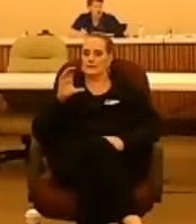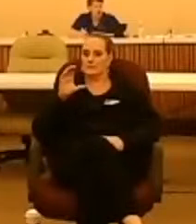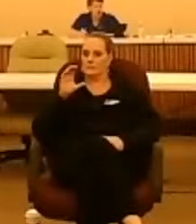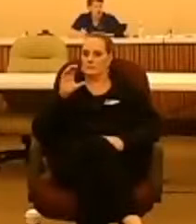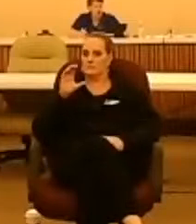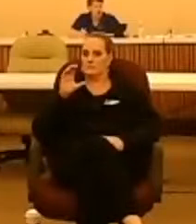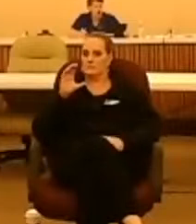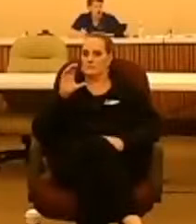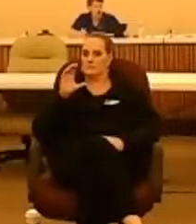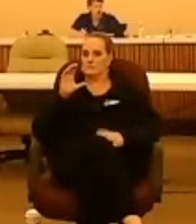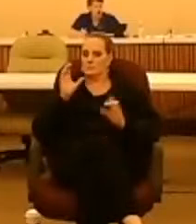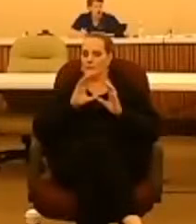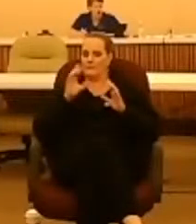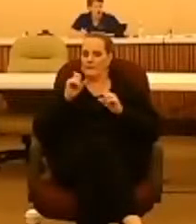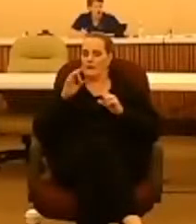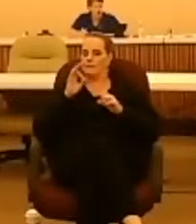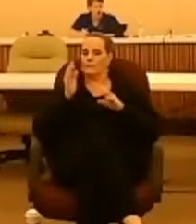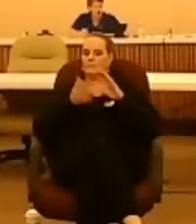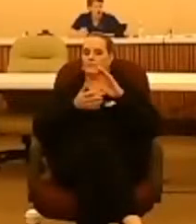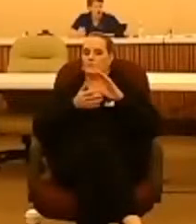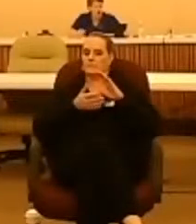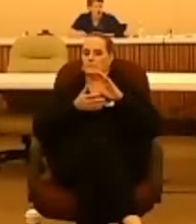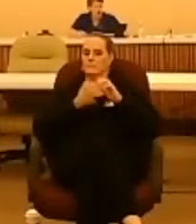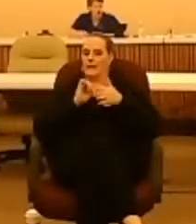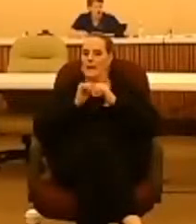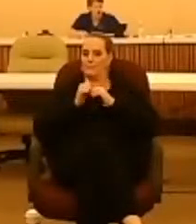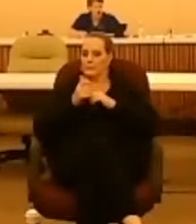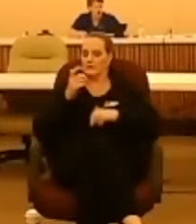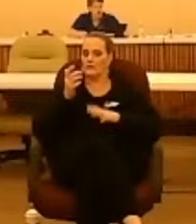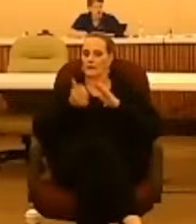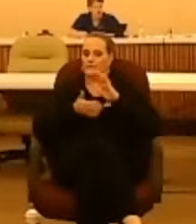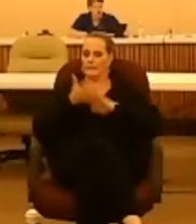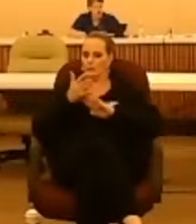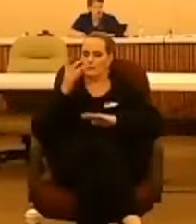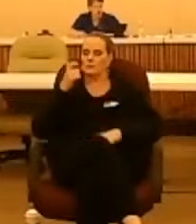And then two others, there's